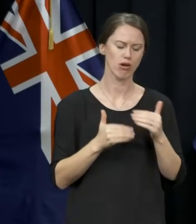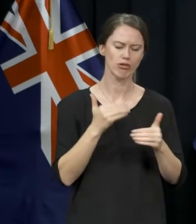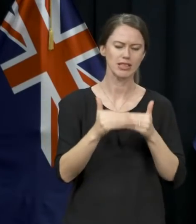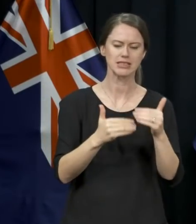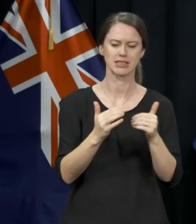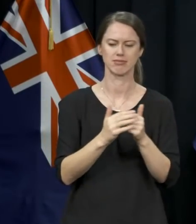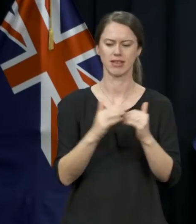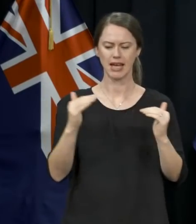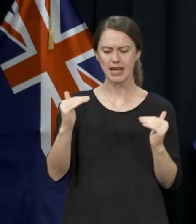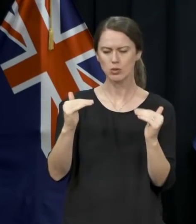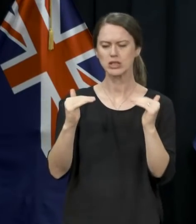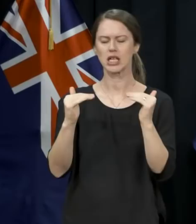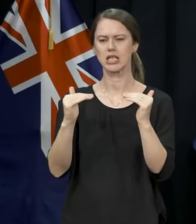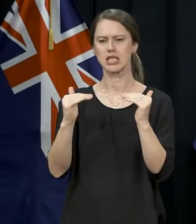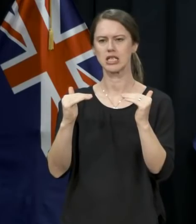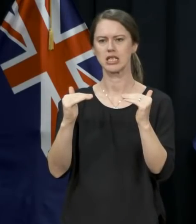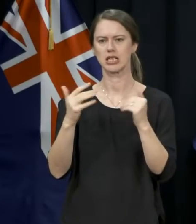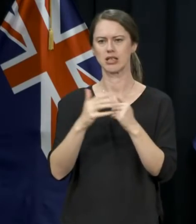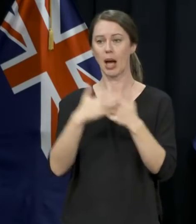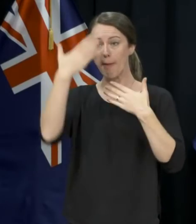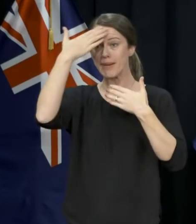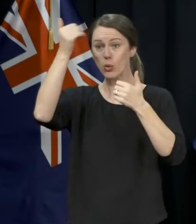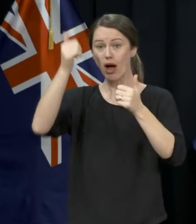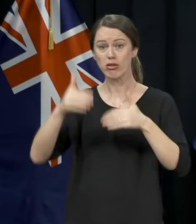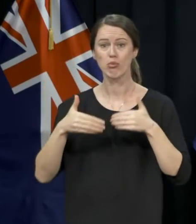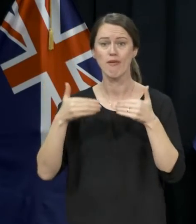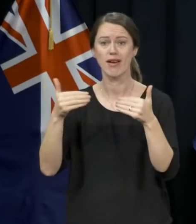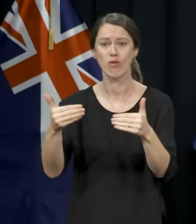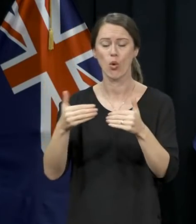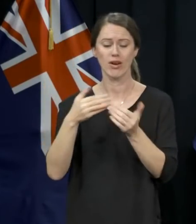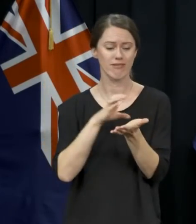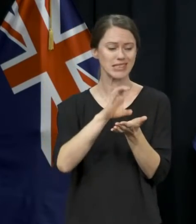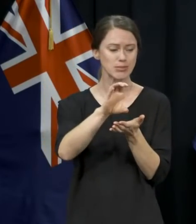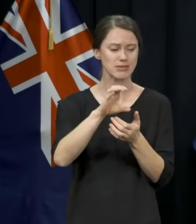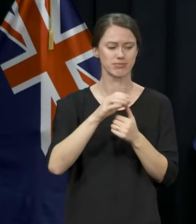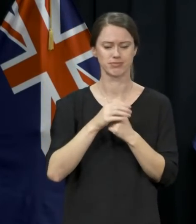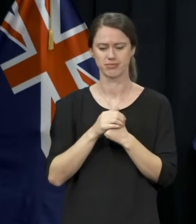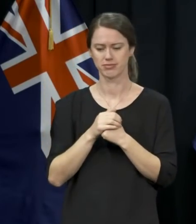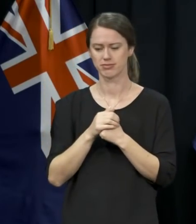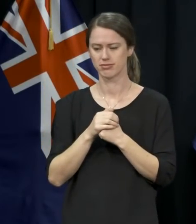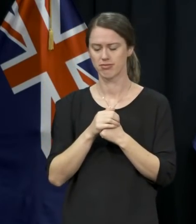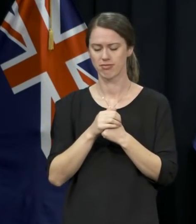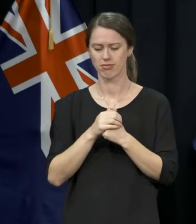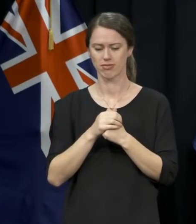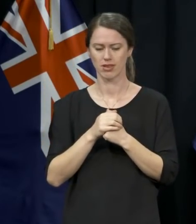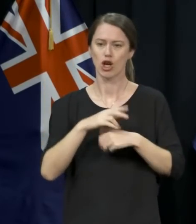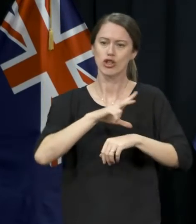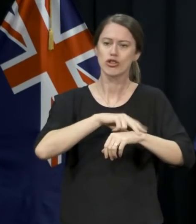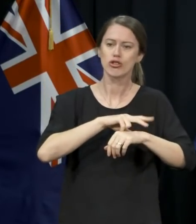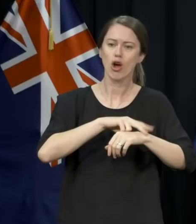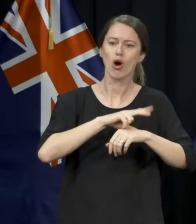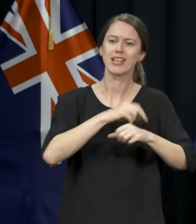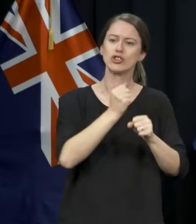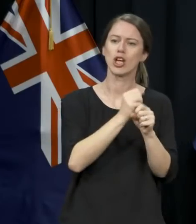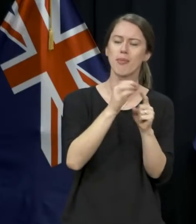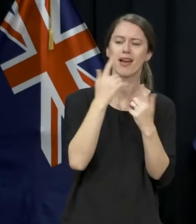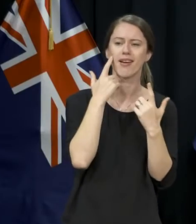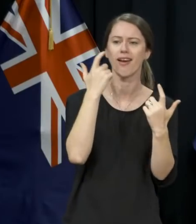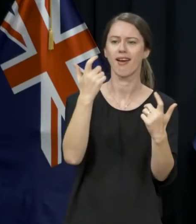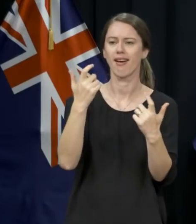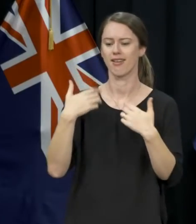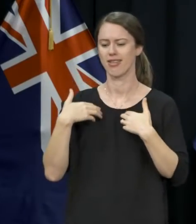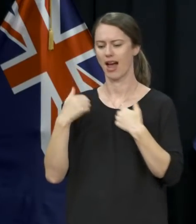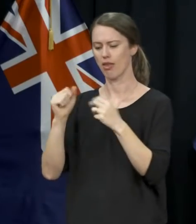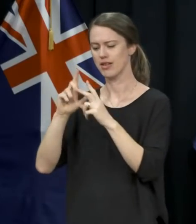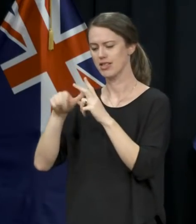in terms of equity, in terms of taking mental health forward, a huge investment in the area, in terms of primary care and the path mapped out in the health and disability